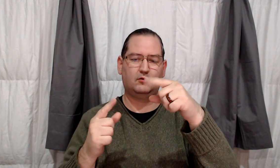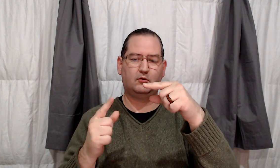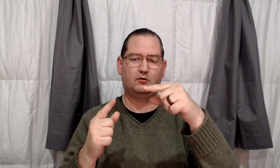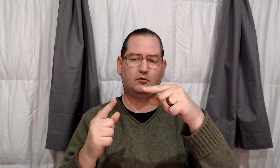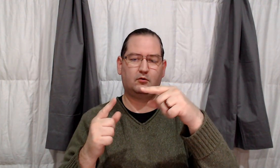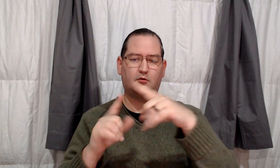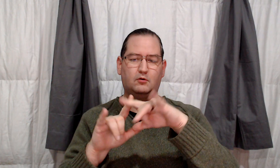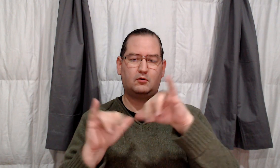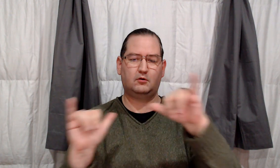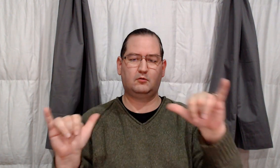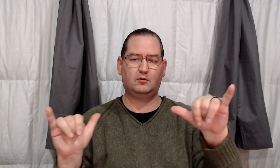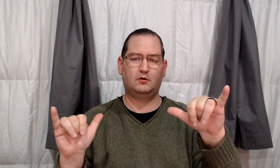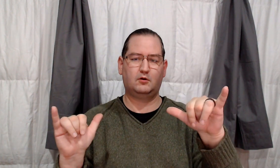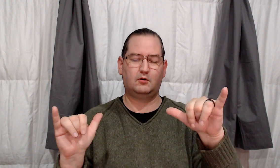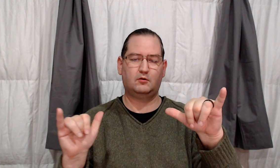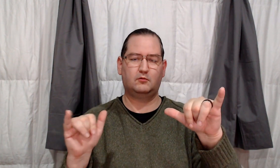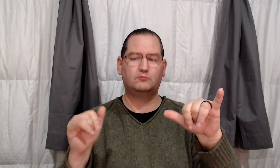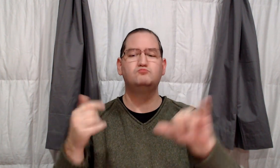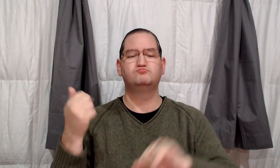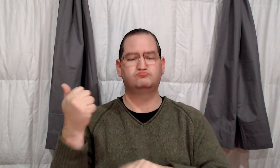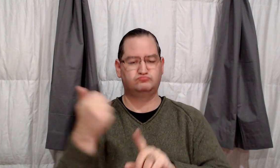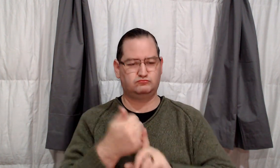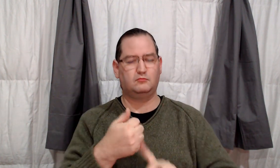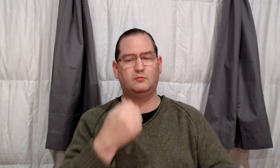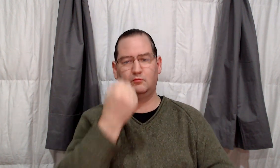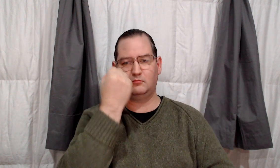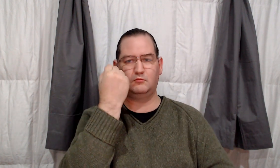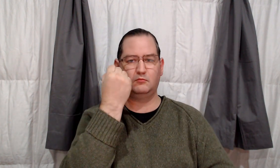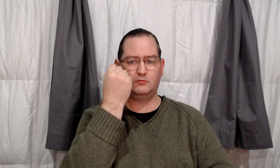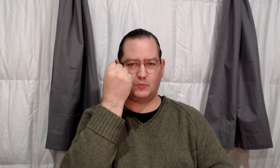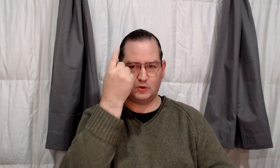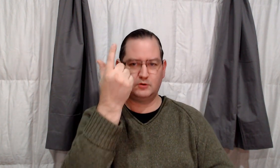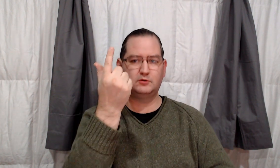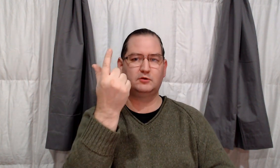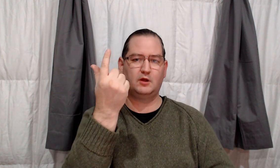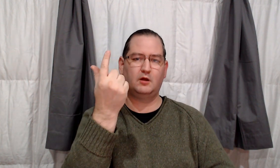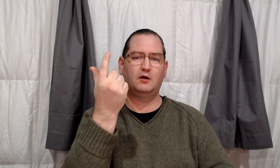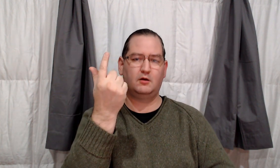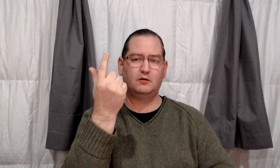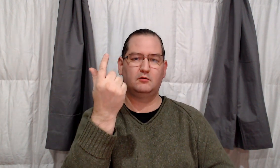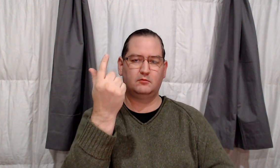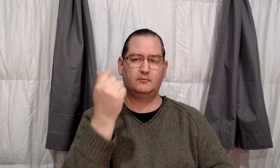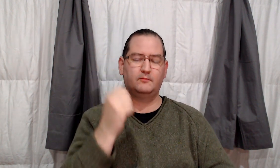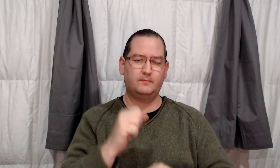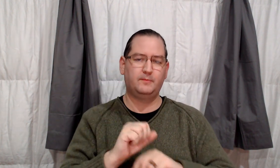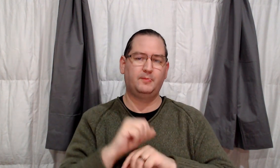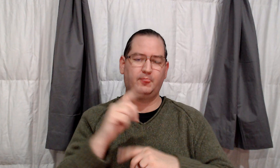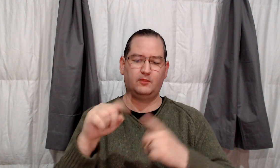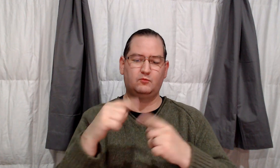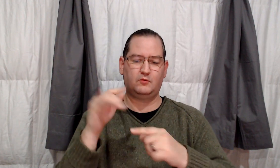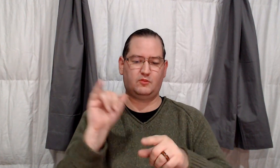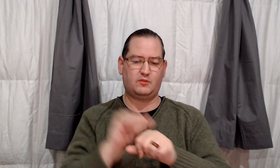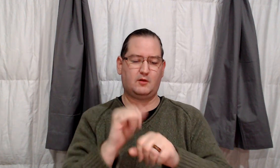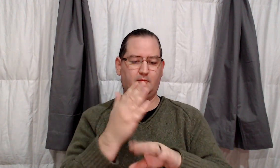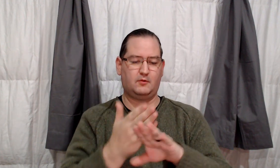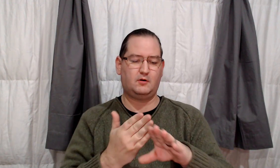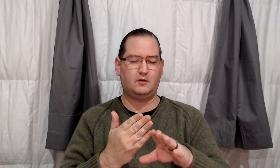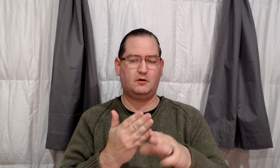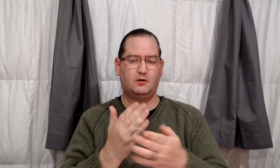When that part's taken full control of those signals, I'd like it to make it clear to you by